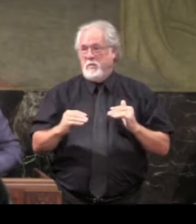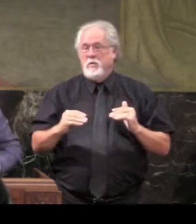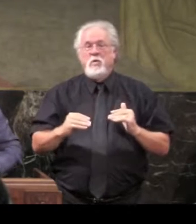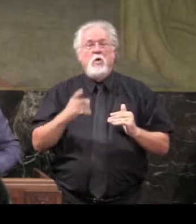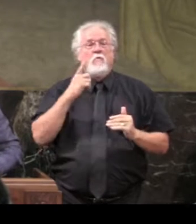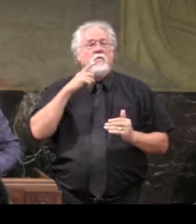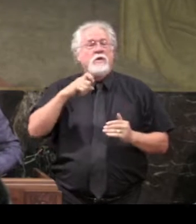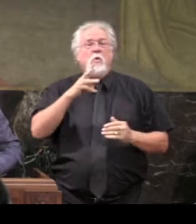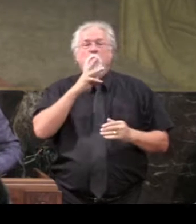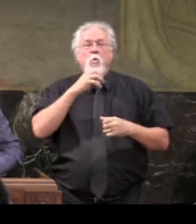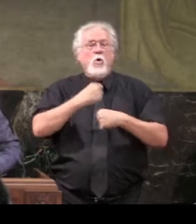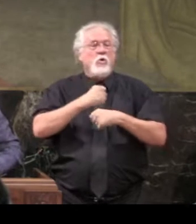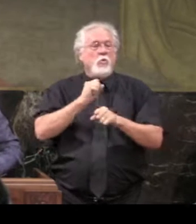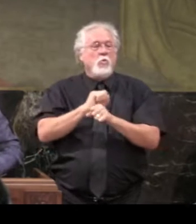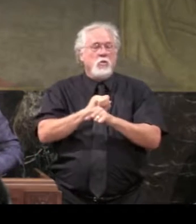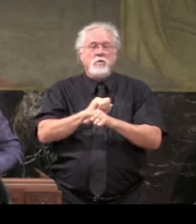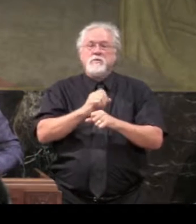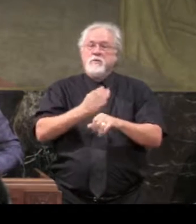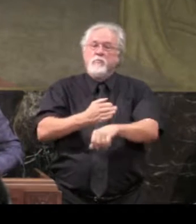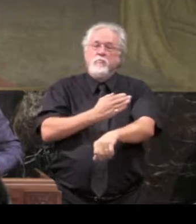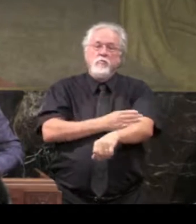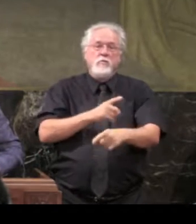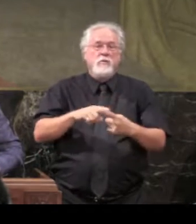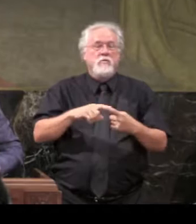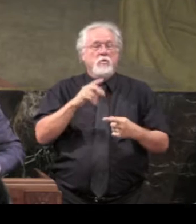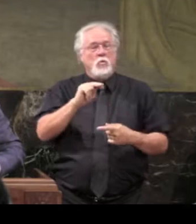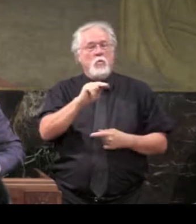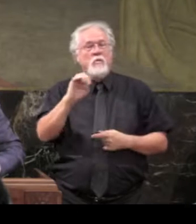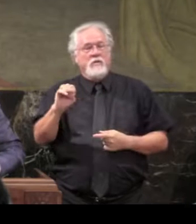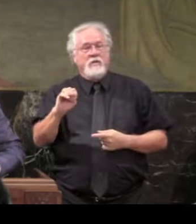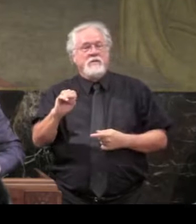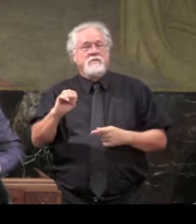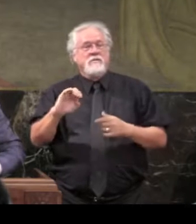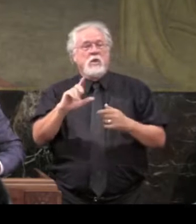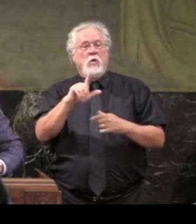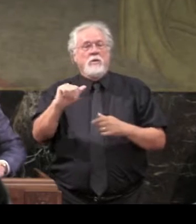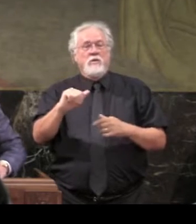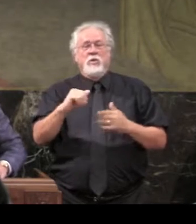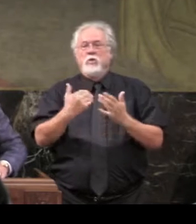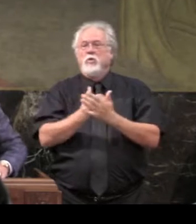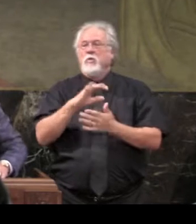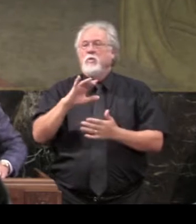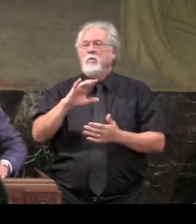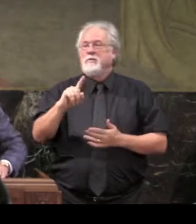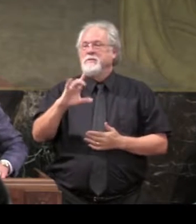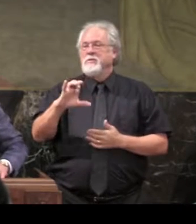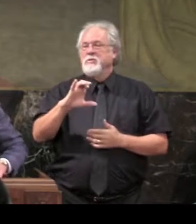needed waterworks improvements to serve Northeast Louisiana's new Century Village project.